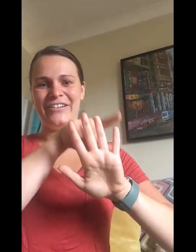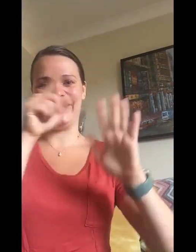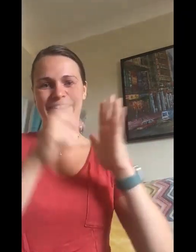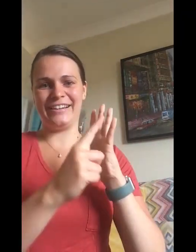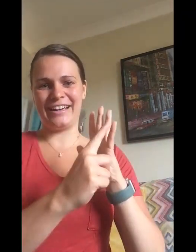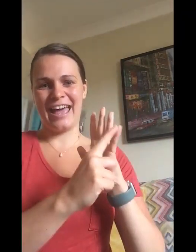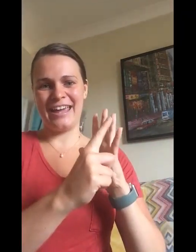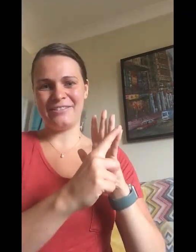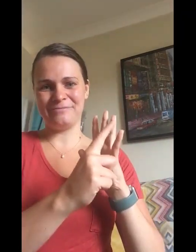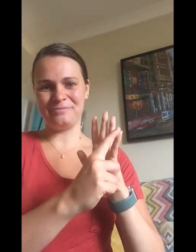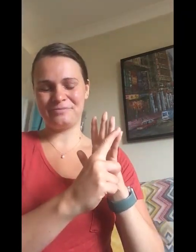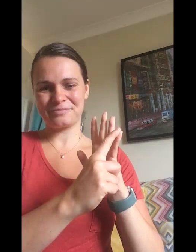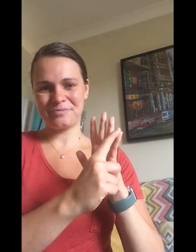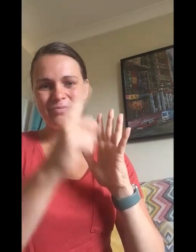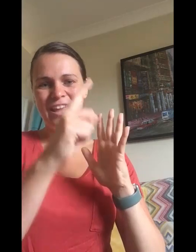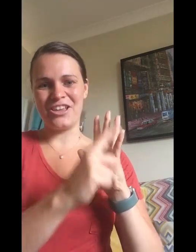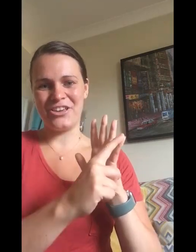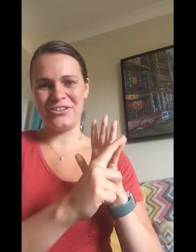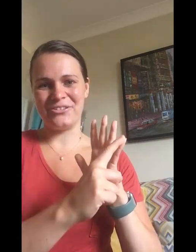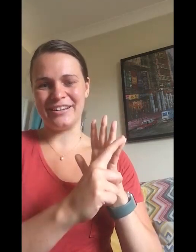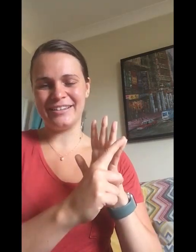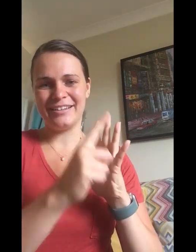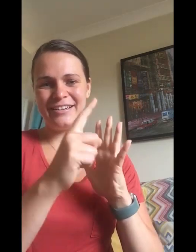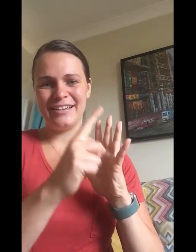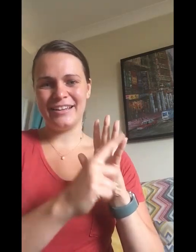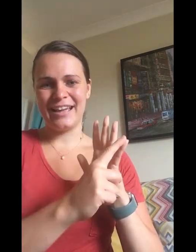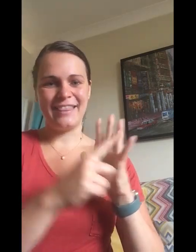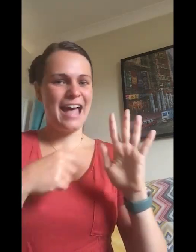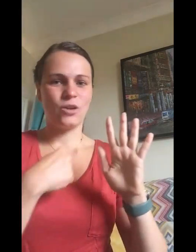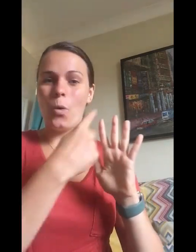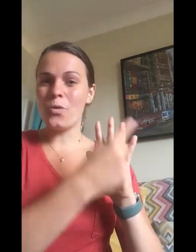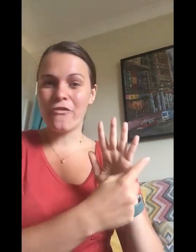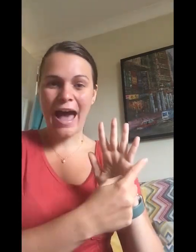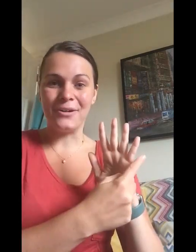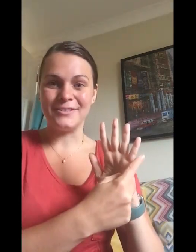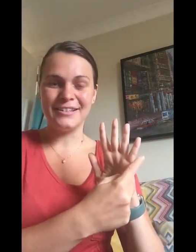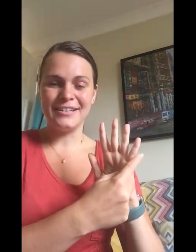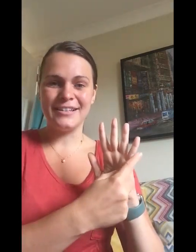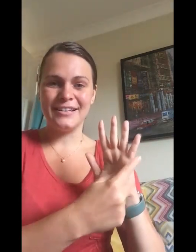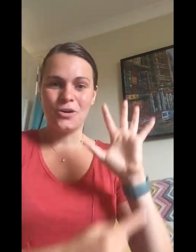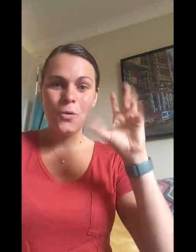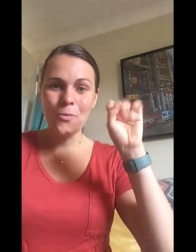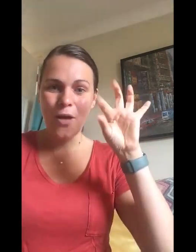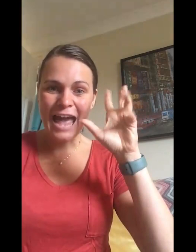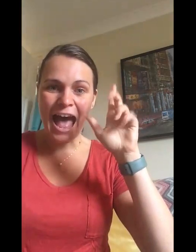U, okay? U. And that is all your vowels, all on one